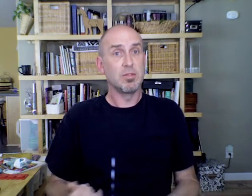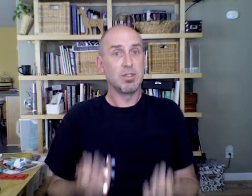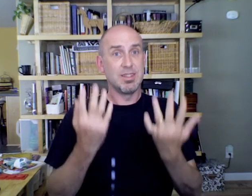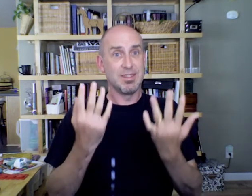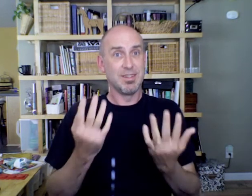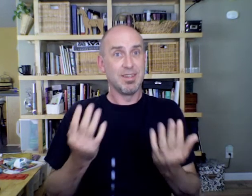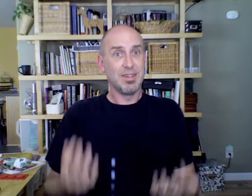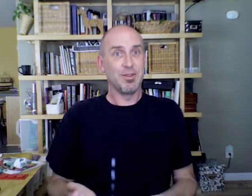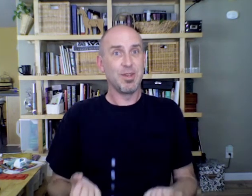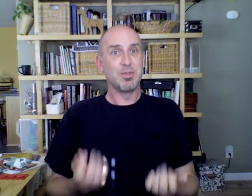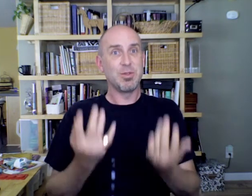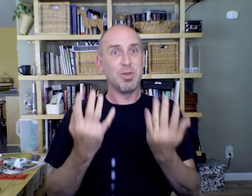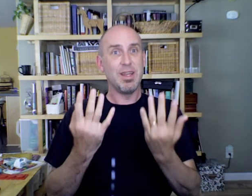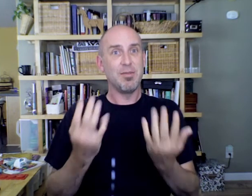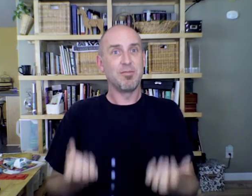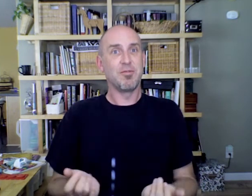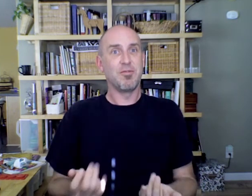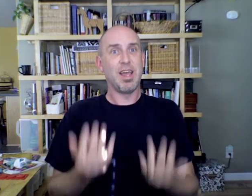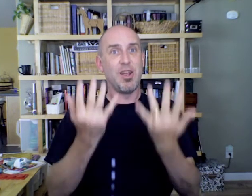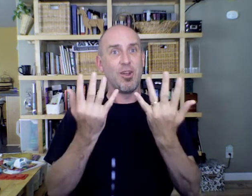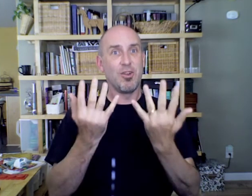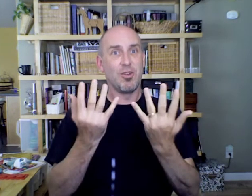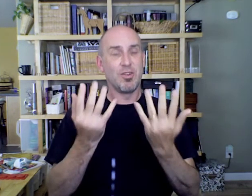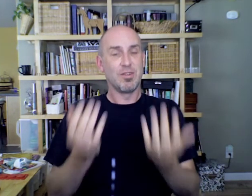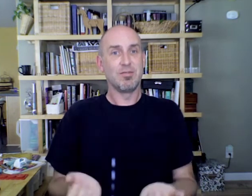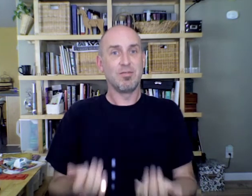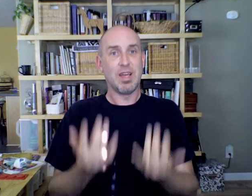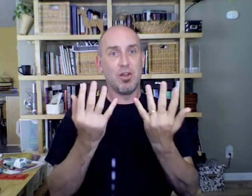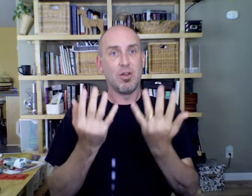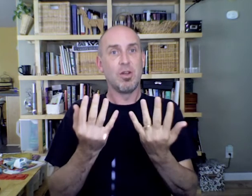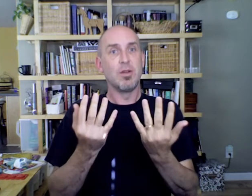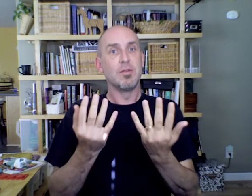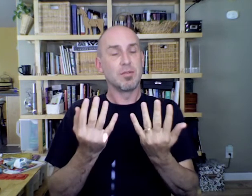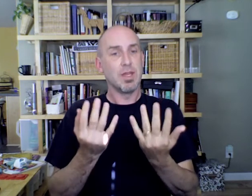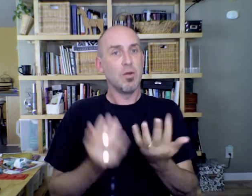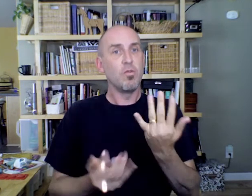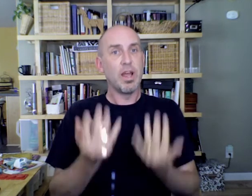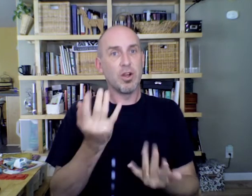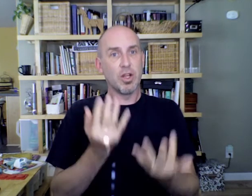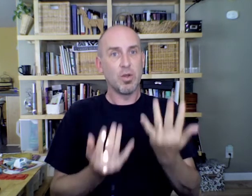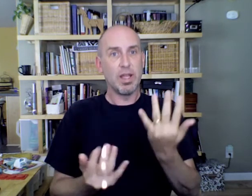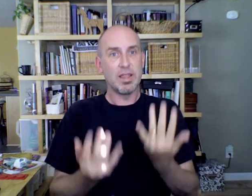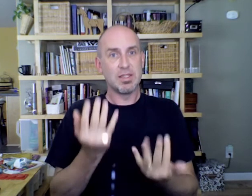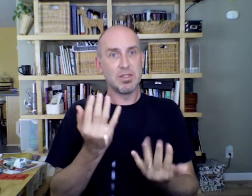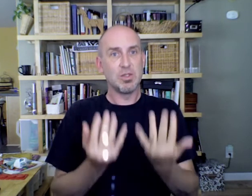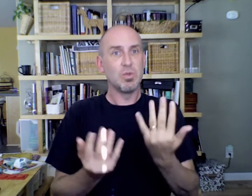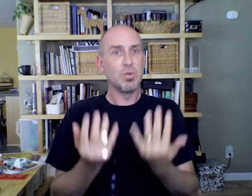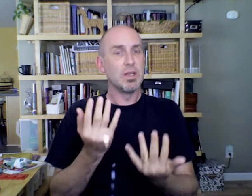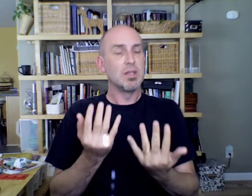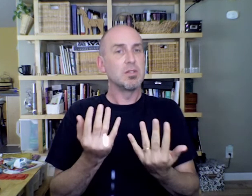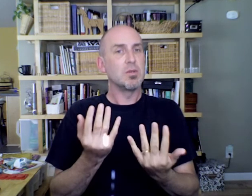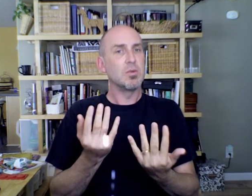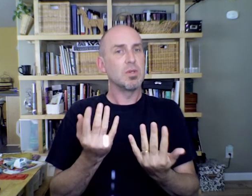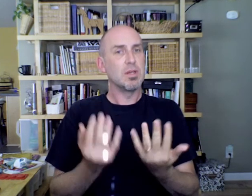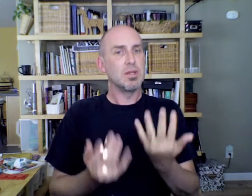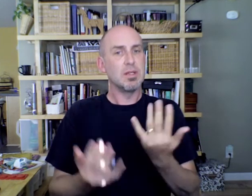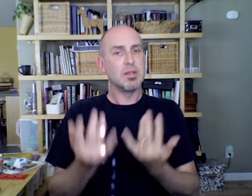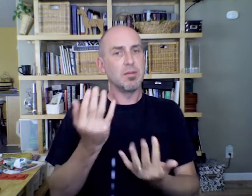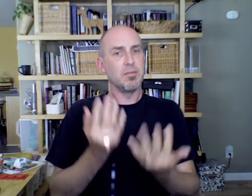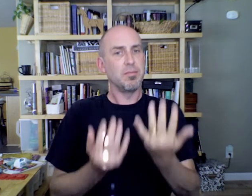is, it comes straight up. Fire. Okay, or fire can go like this too. So